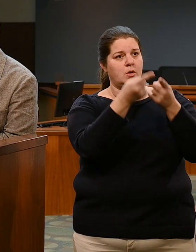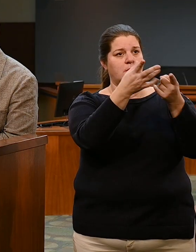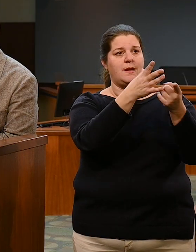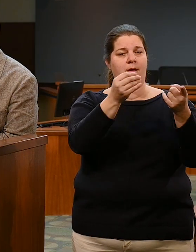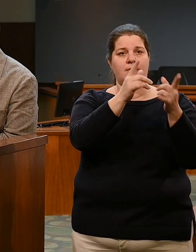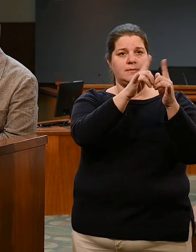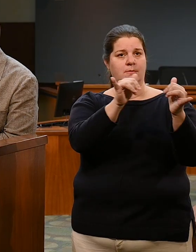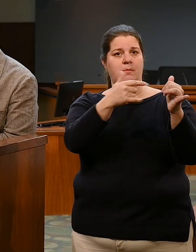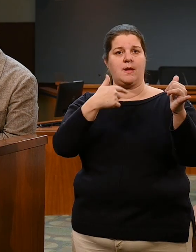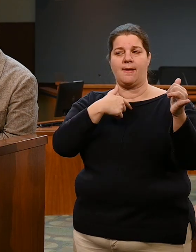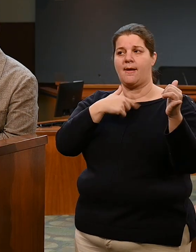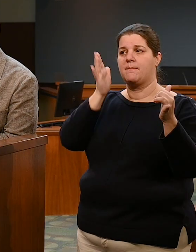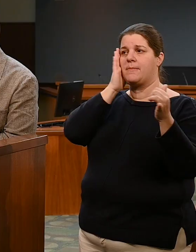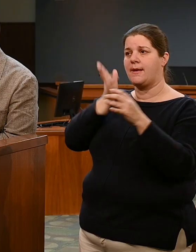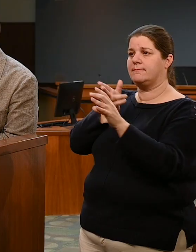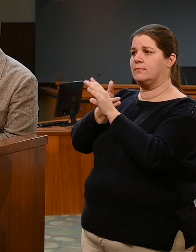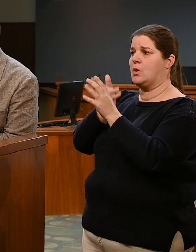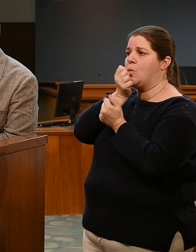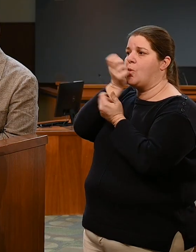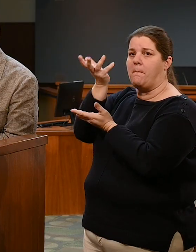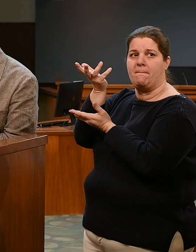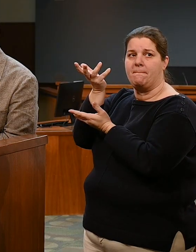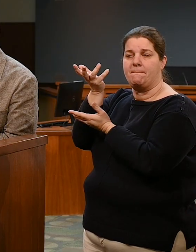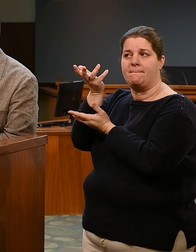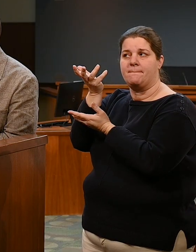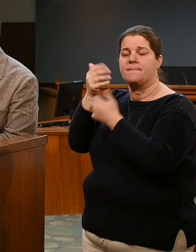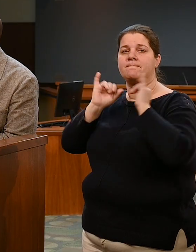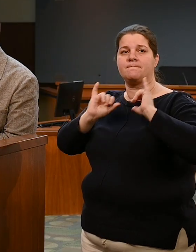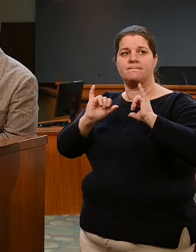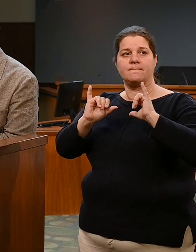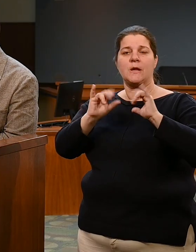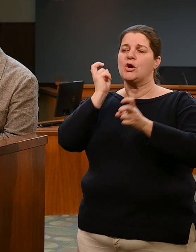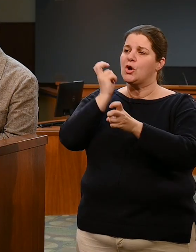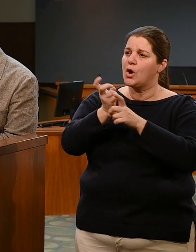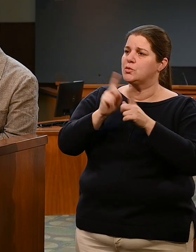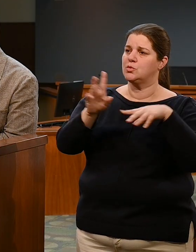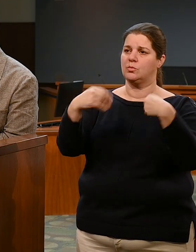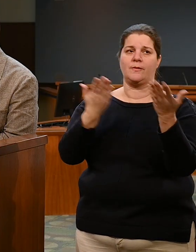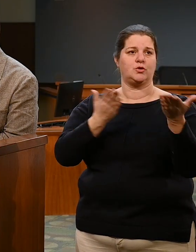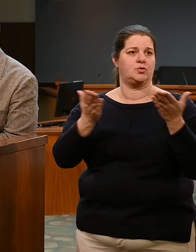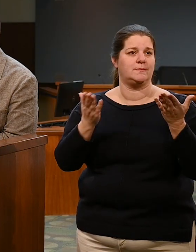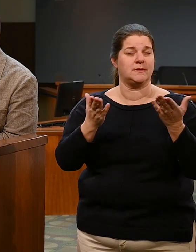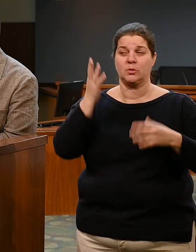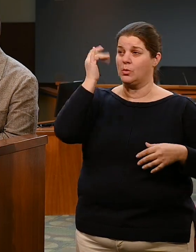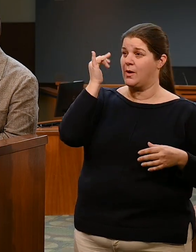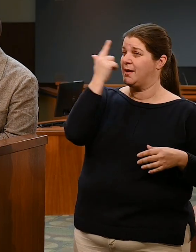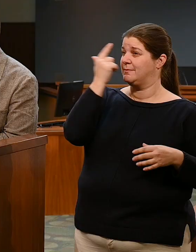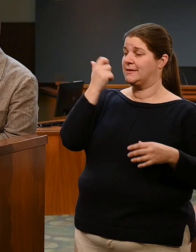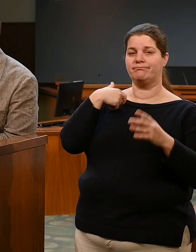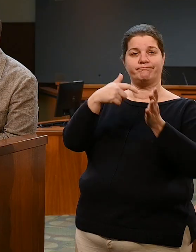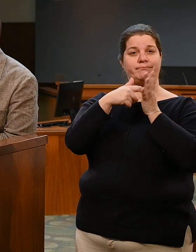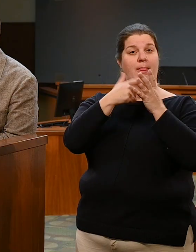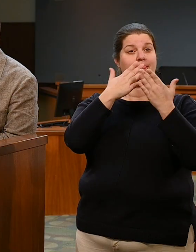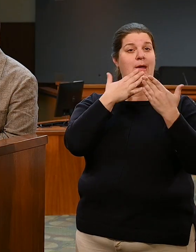warm atmosphere, right? It's hard to be of service. So why do you do it, right? It can't be because of the thank you, because you may never